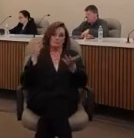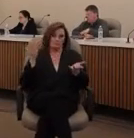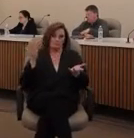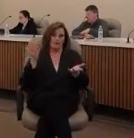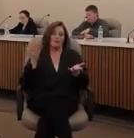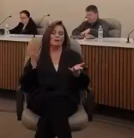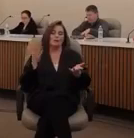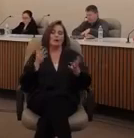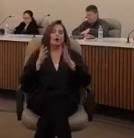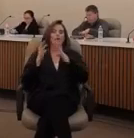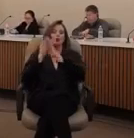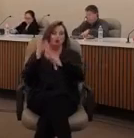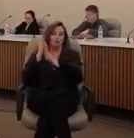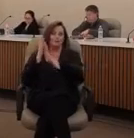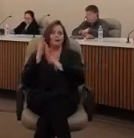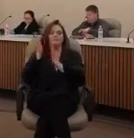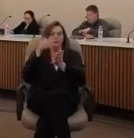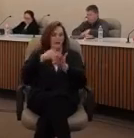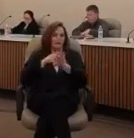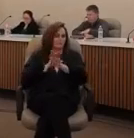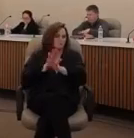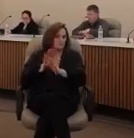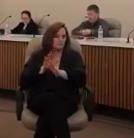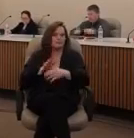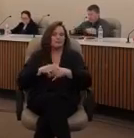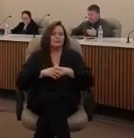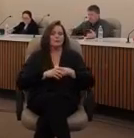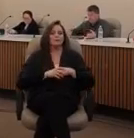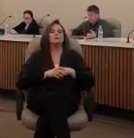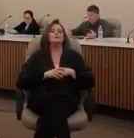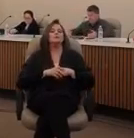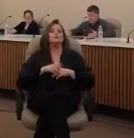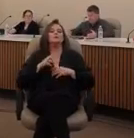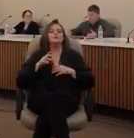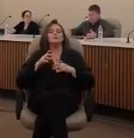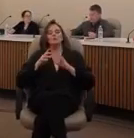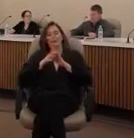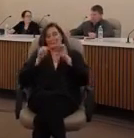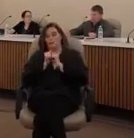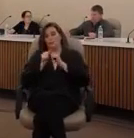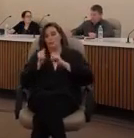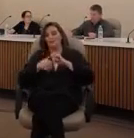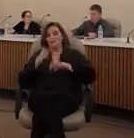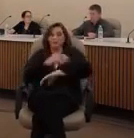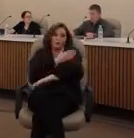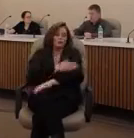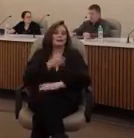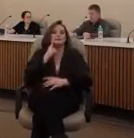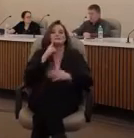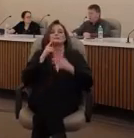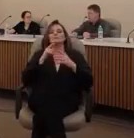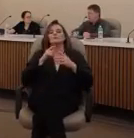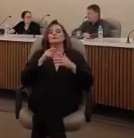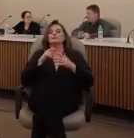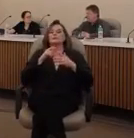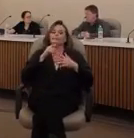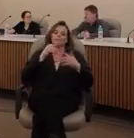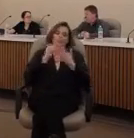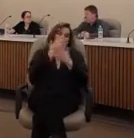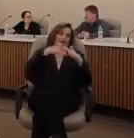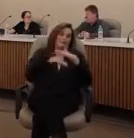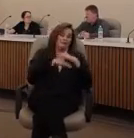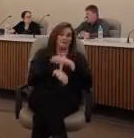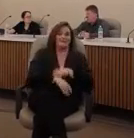it will definitely, again, to your point, it will, with the improvements you're doing to the entrances, with the elimination of the bays, I think it does help